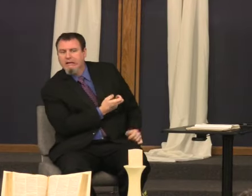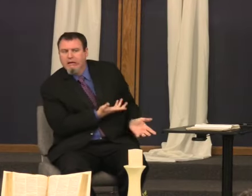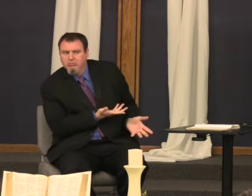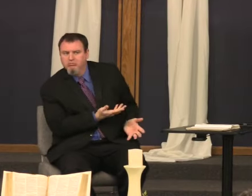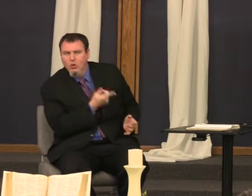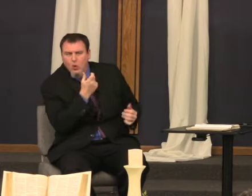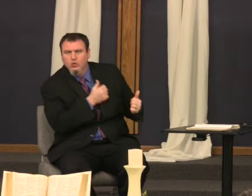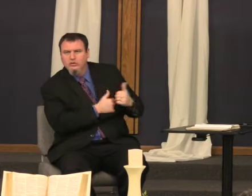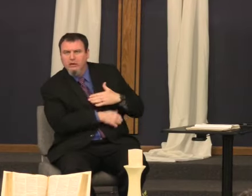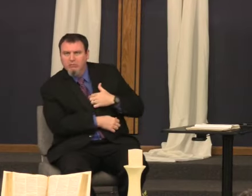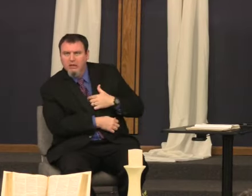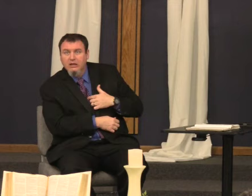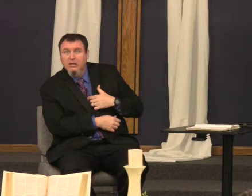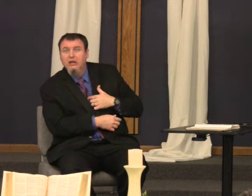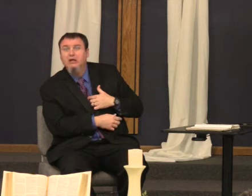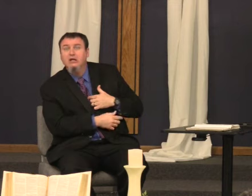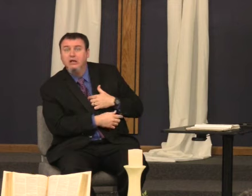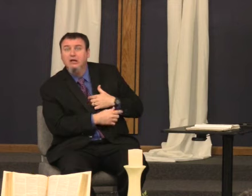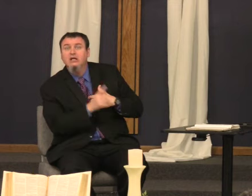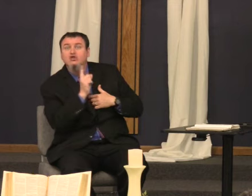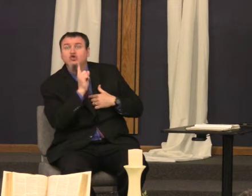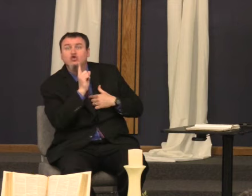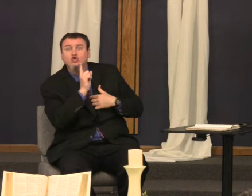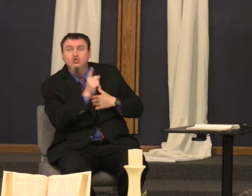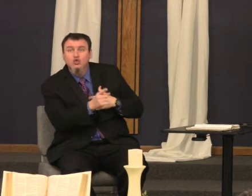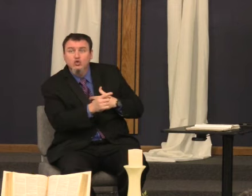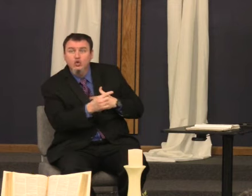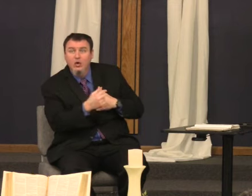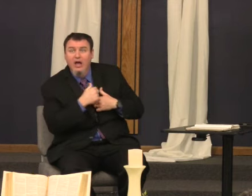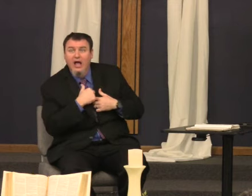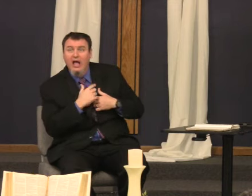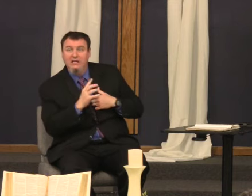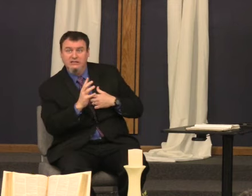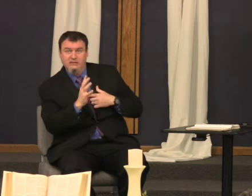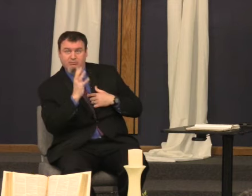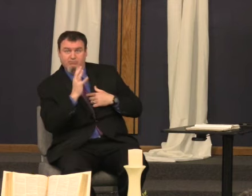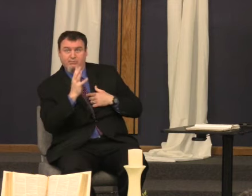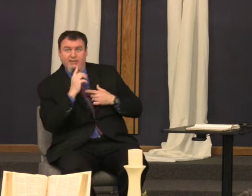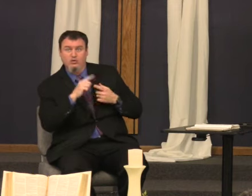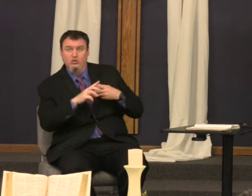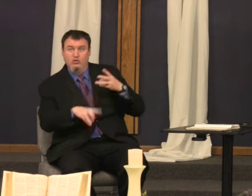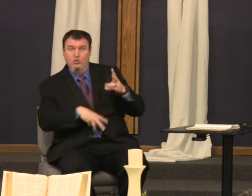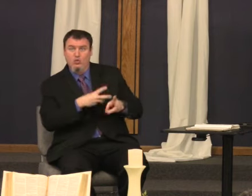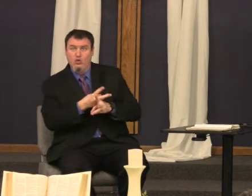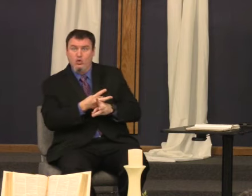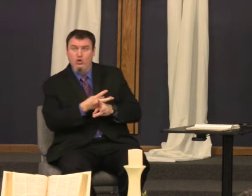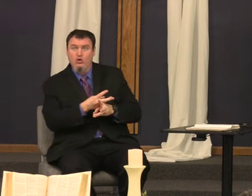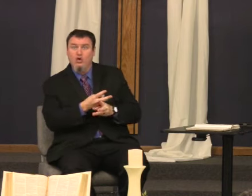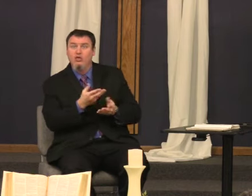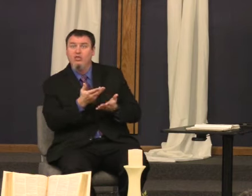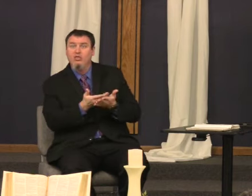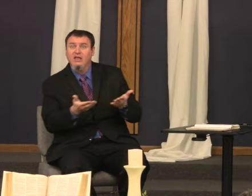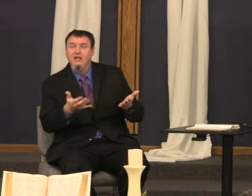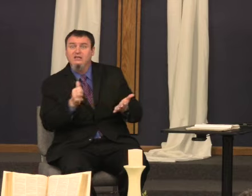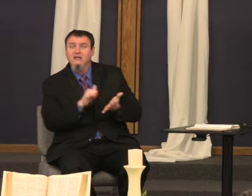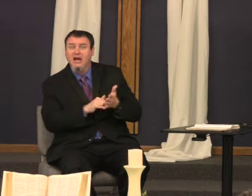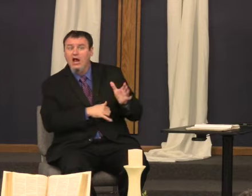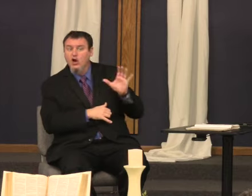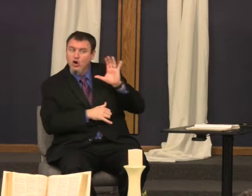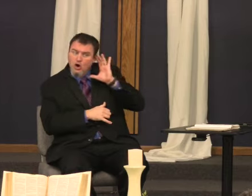he's not saying who he is, but he who sent me is true. And I speak to the world those things which